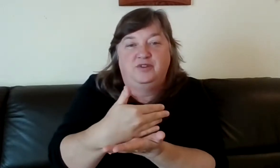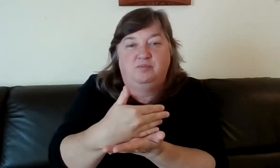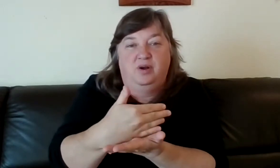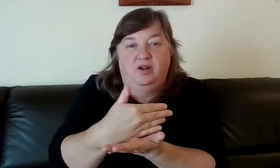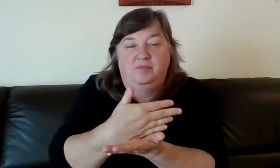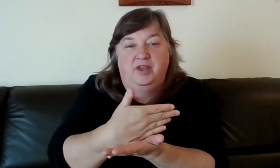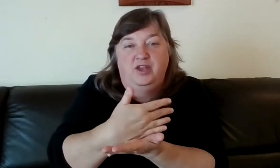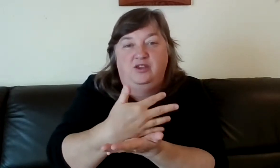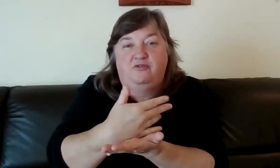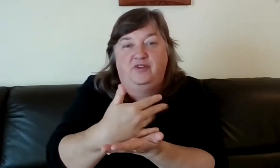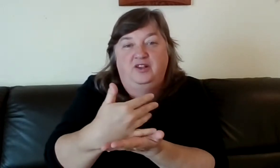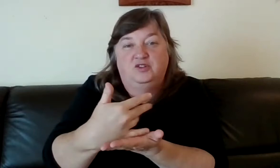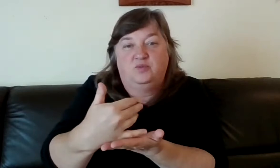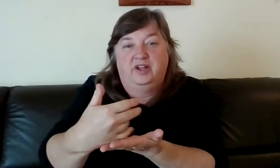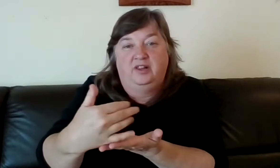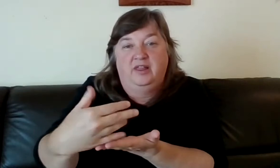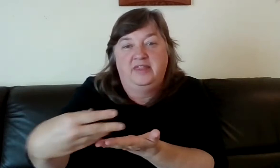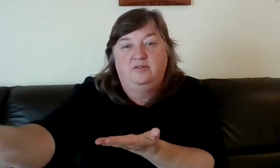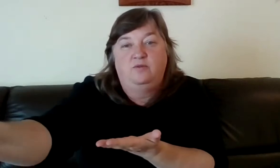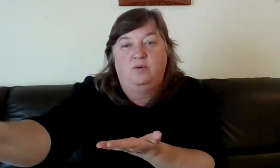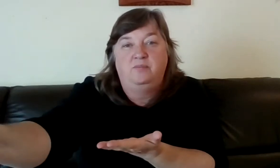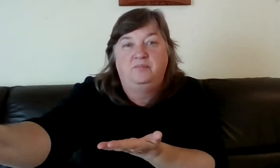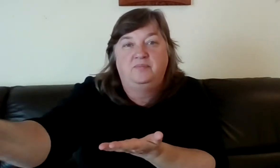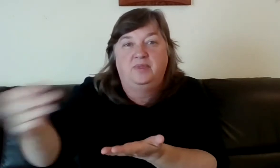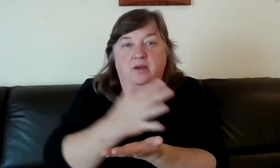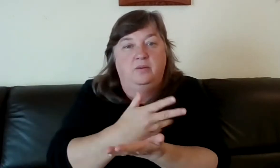your palm, your fingers wiggle, and then boom.